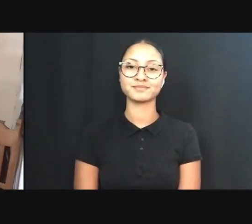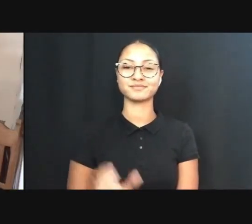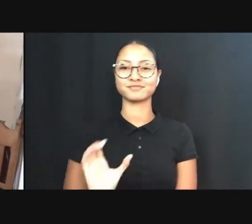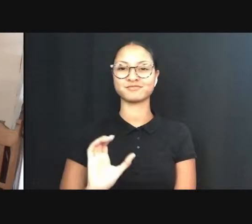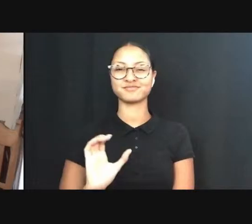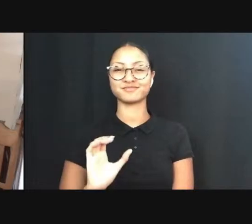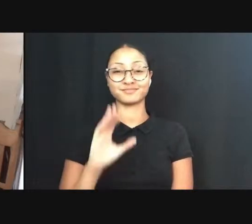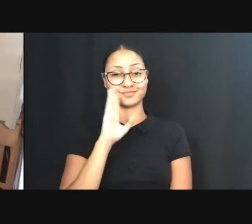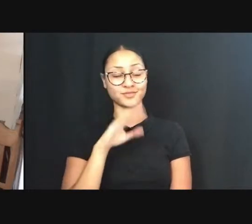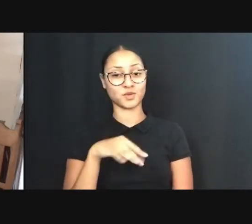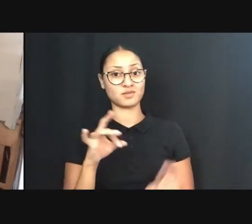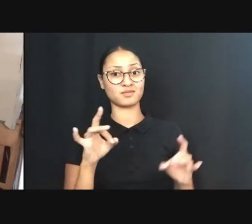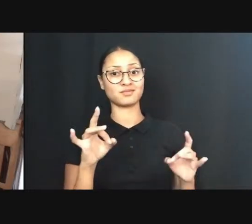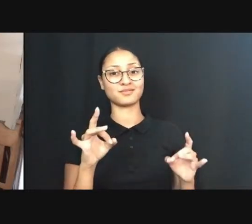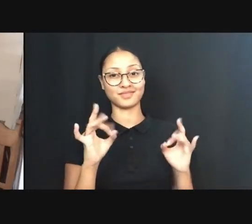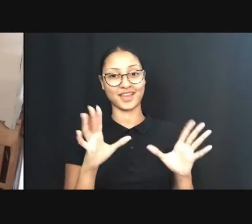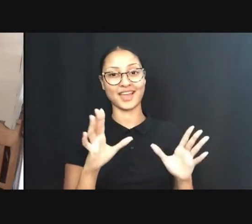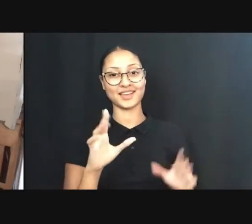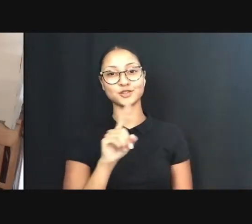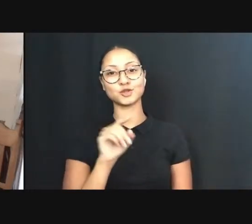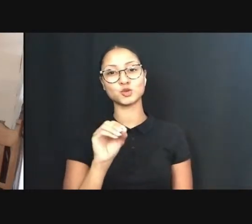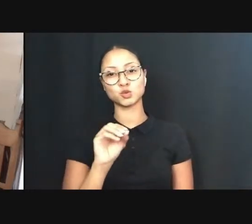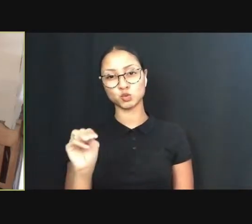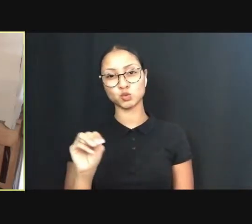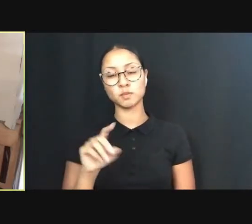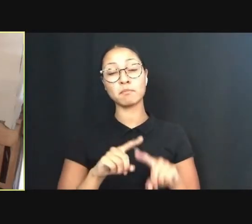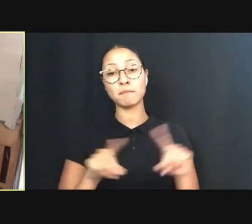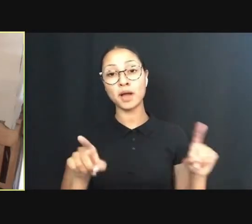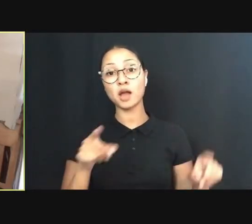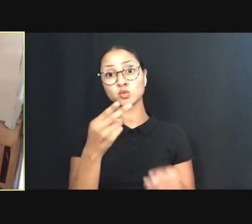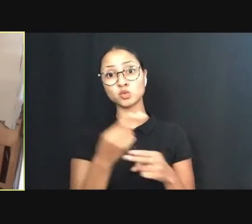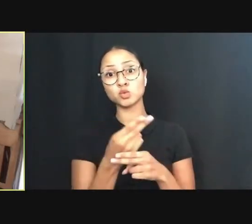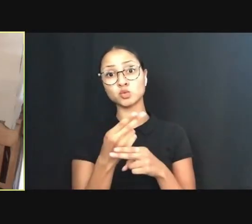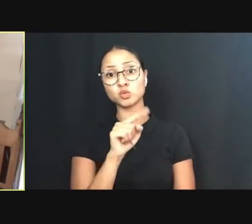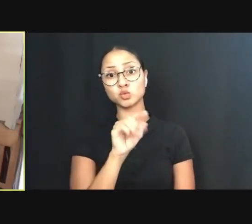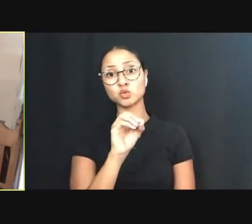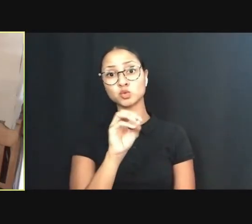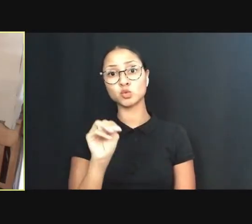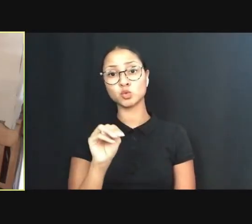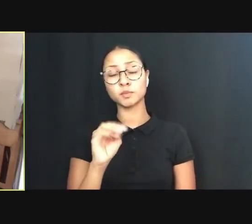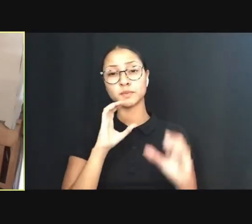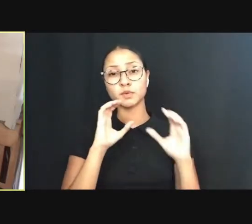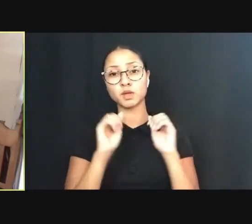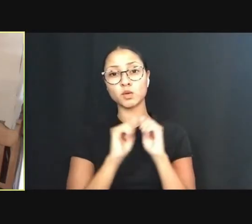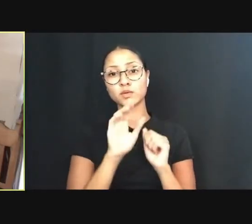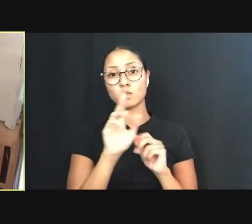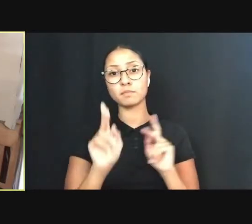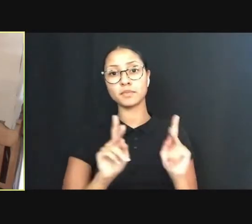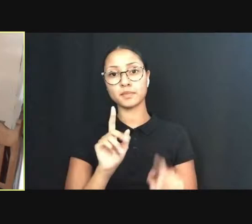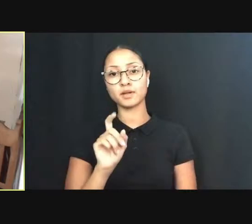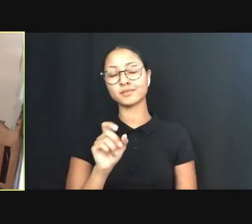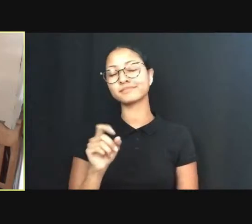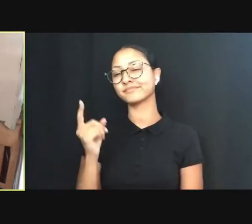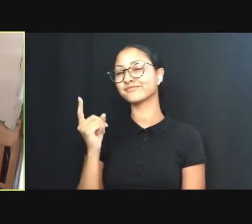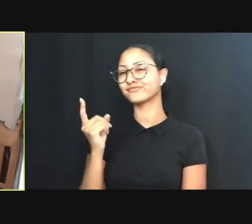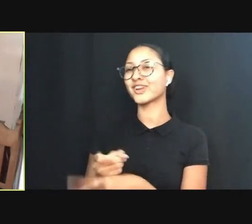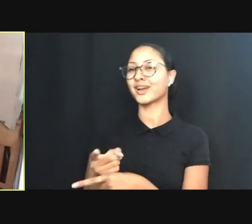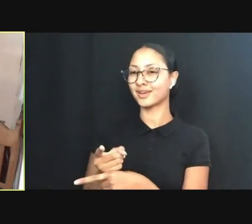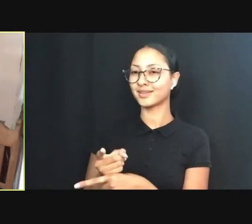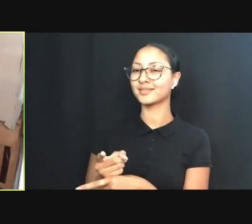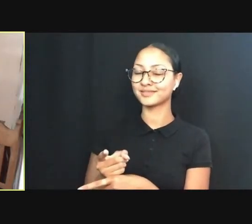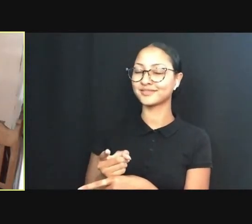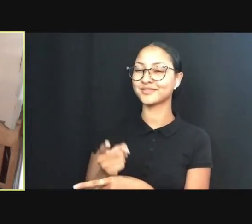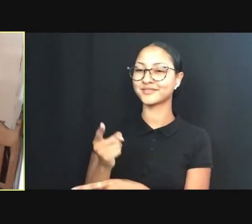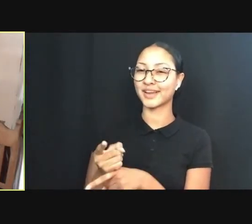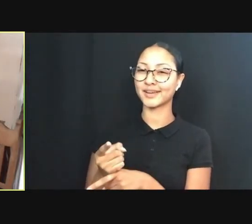you're communicating, right? With your people. Yeah, that's right. That's right. Mm. I don't mind it. It's okay. I'm